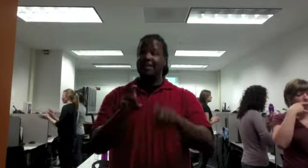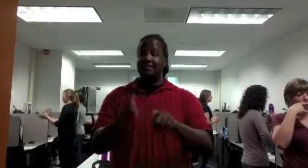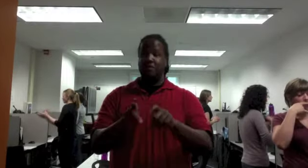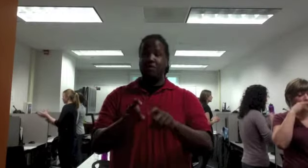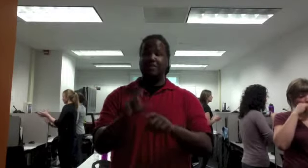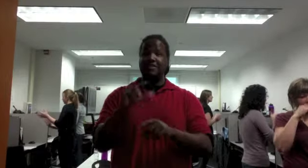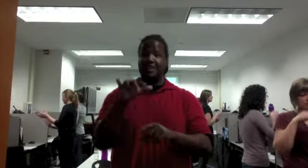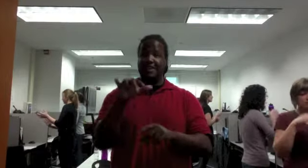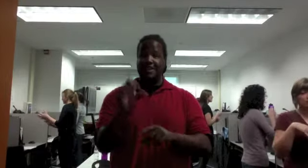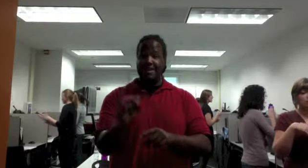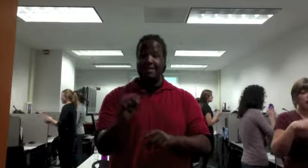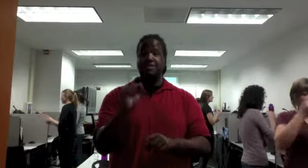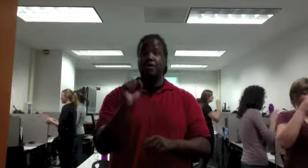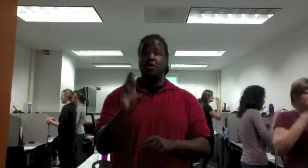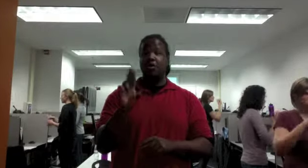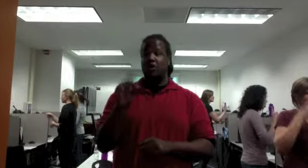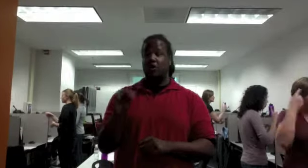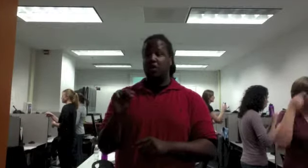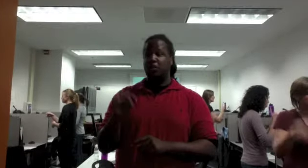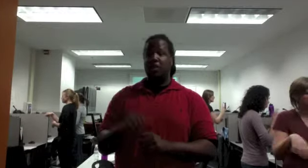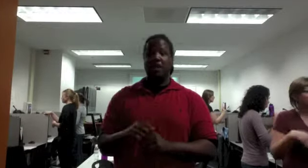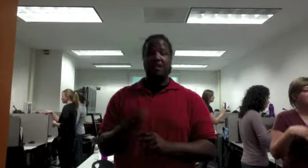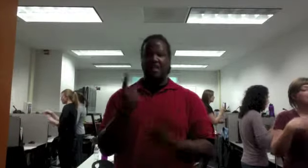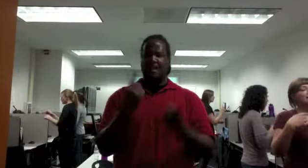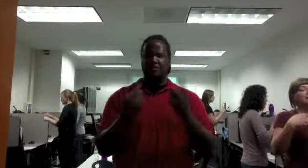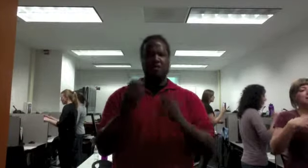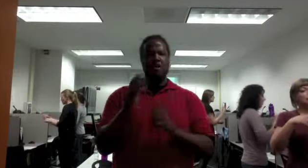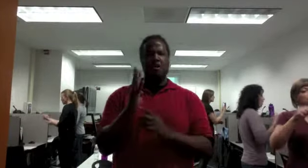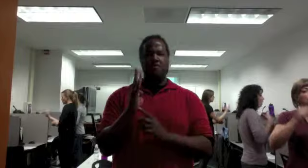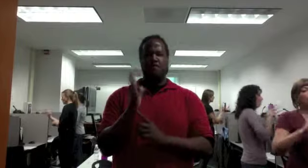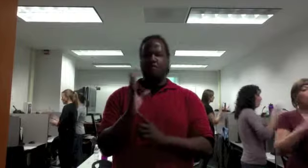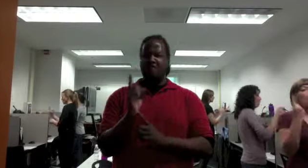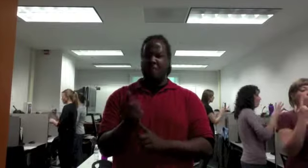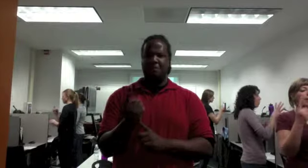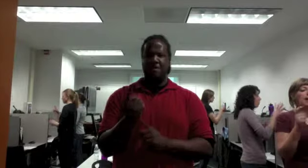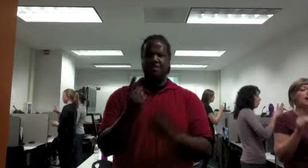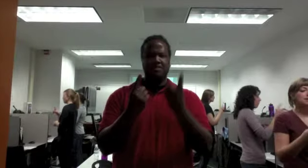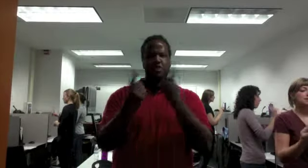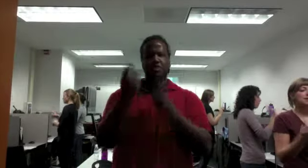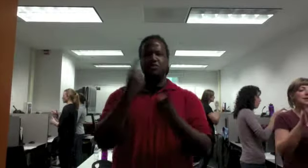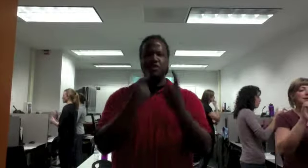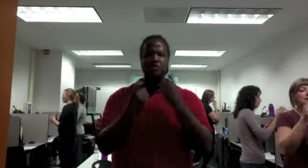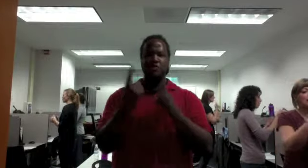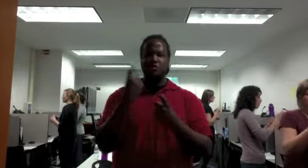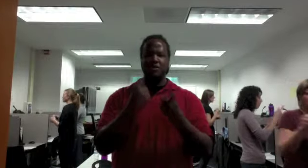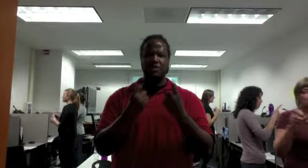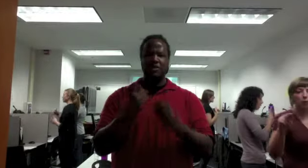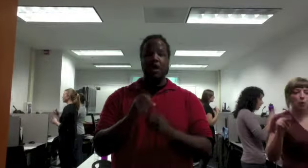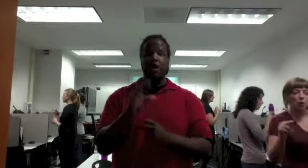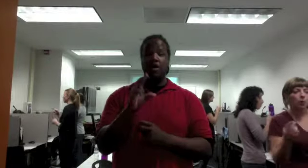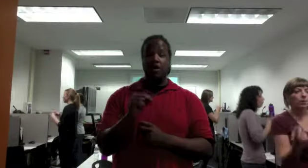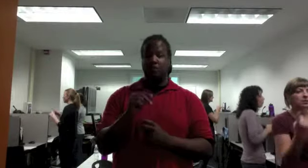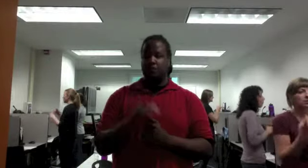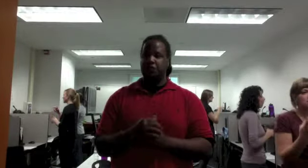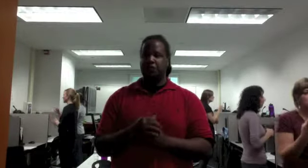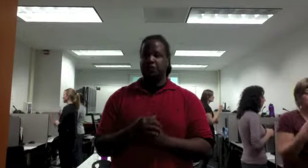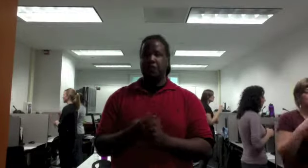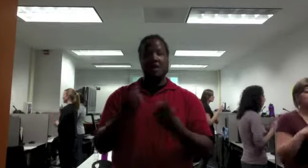ask me questions that end in yes and no. We sat there for 45 minutes, and they asked me questions. Mr. Norrie, yes. I said,